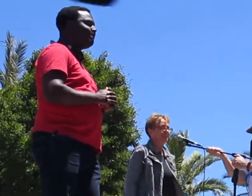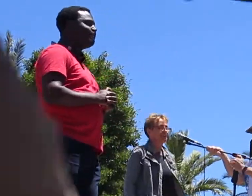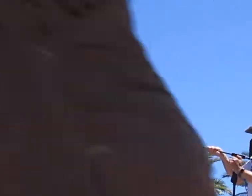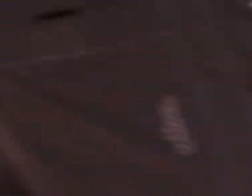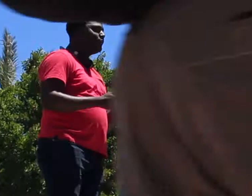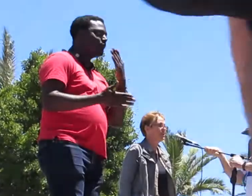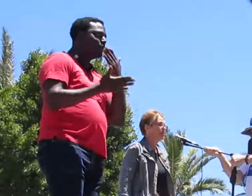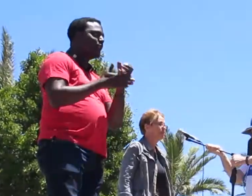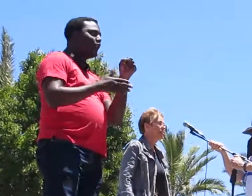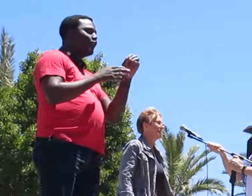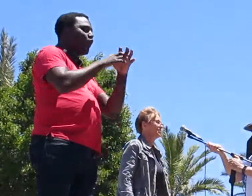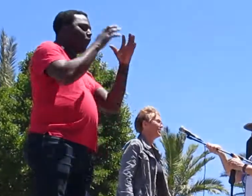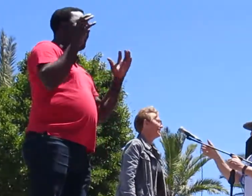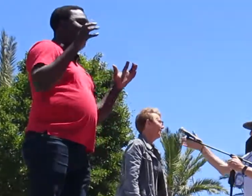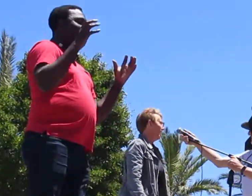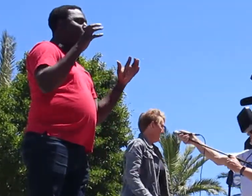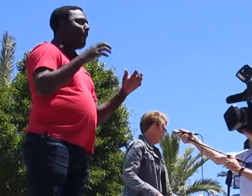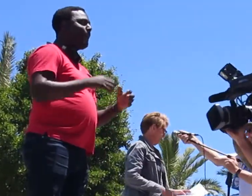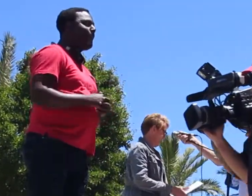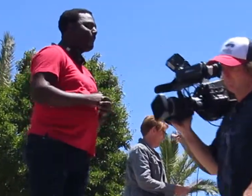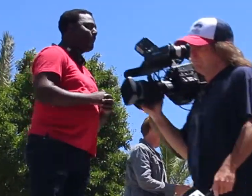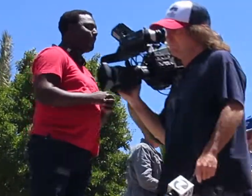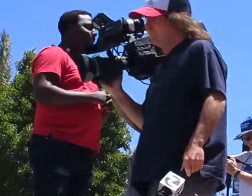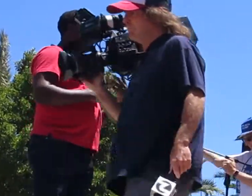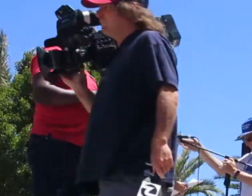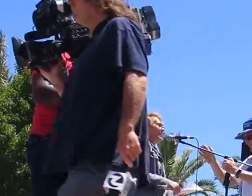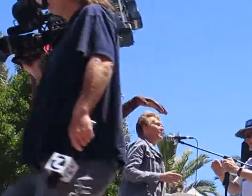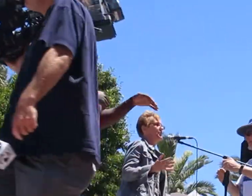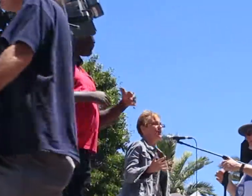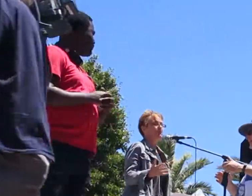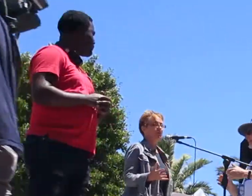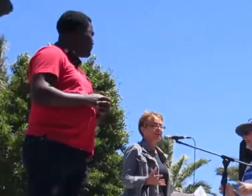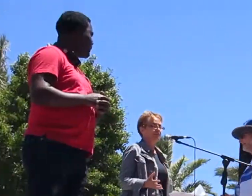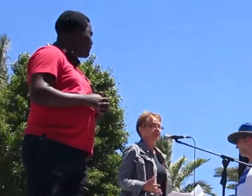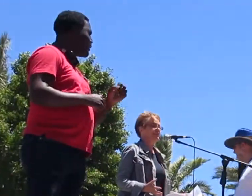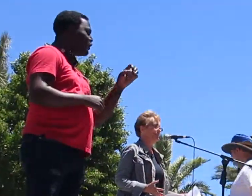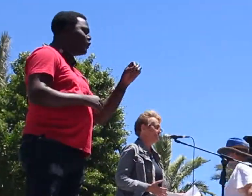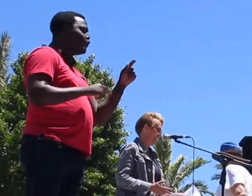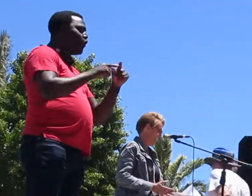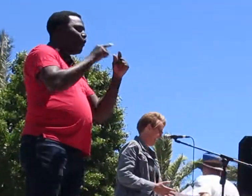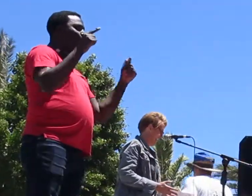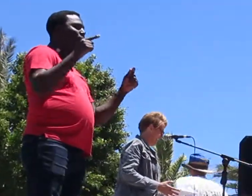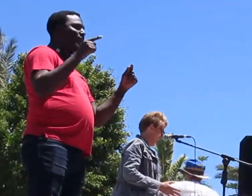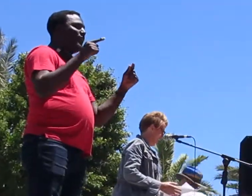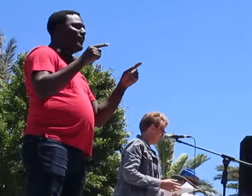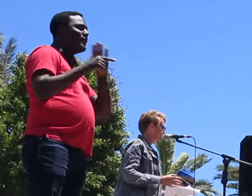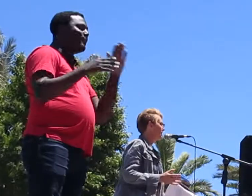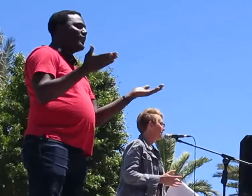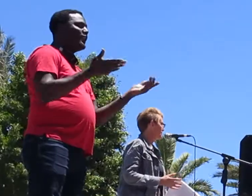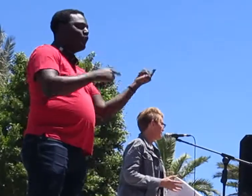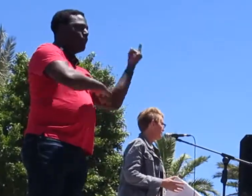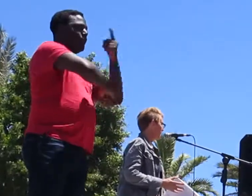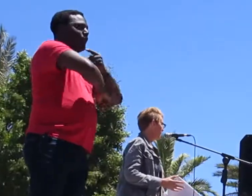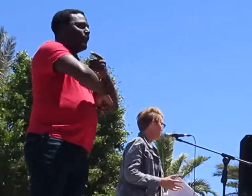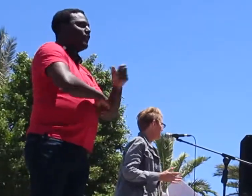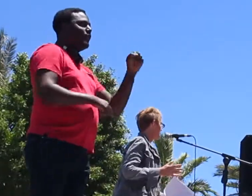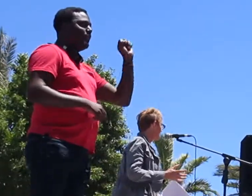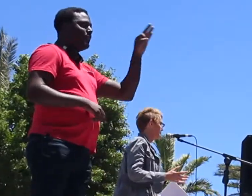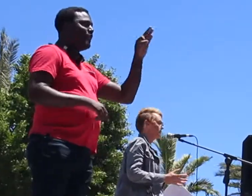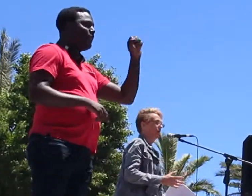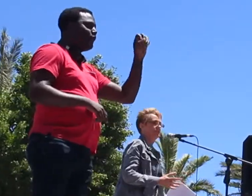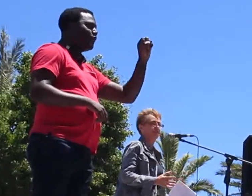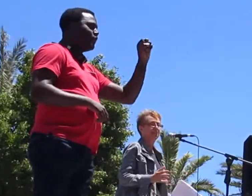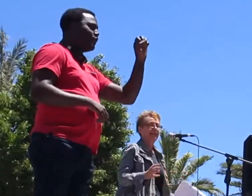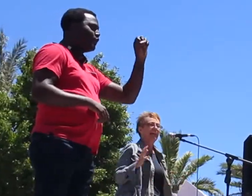Thank you so, so much. Wow, it is so great to be here today. San Francisco is